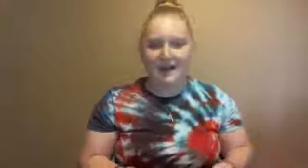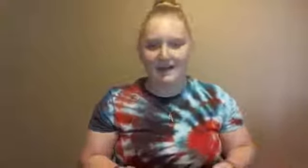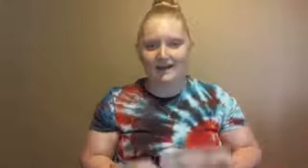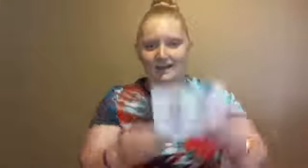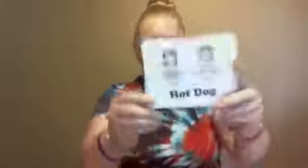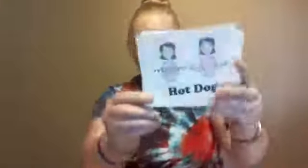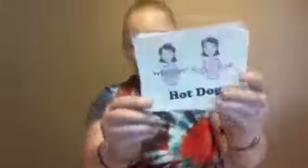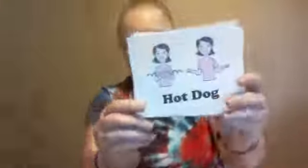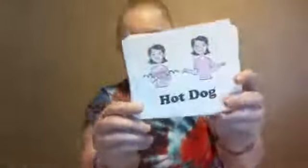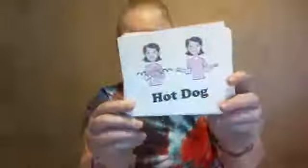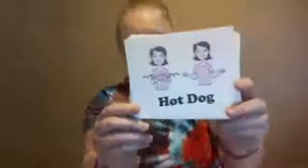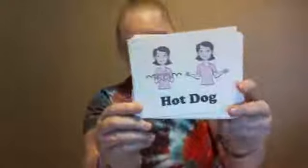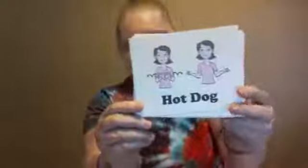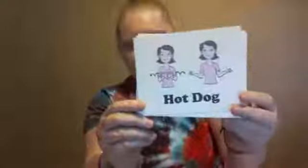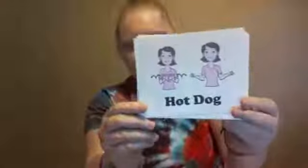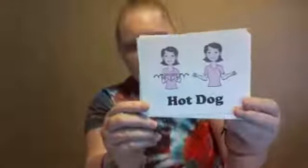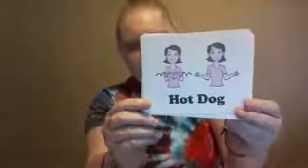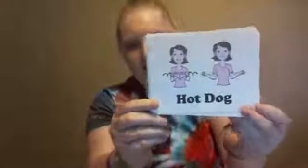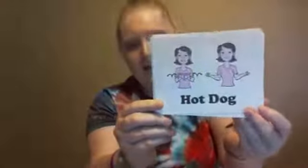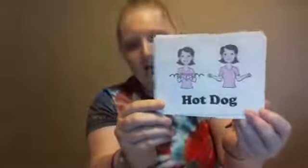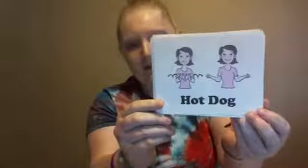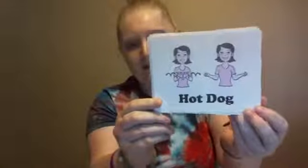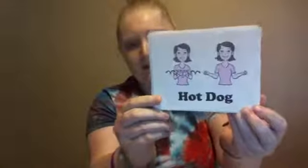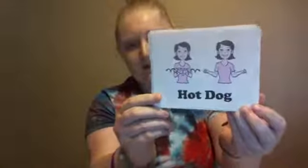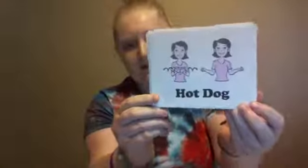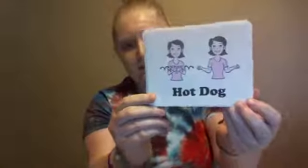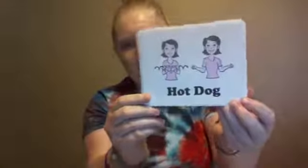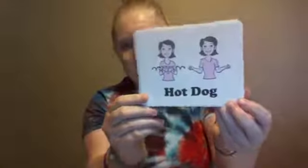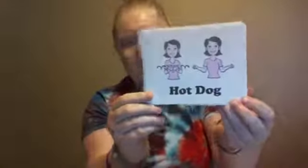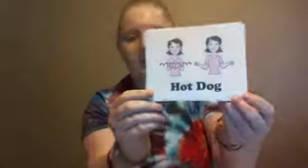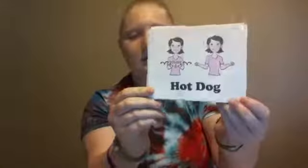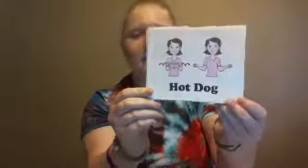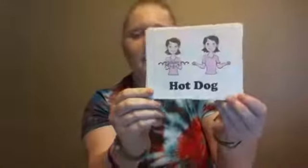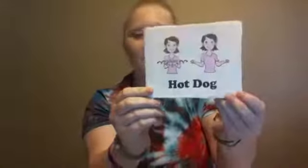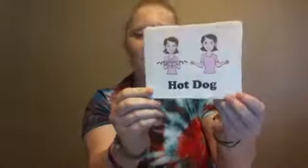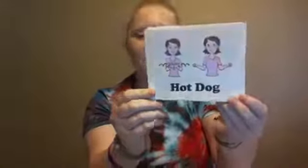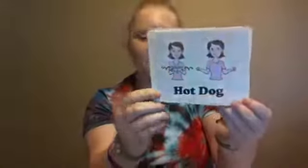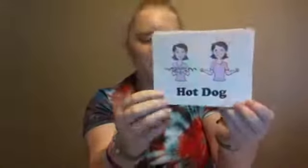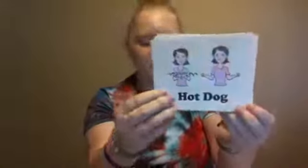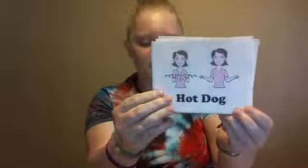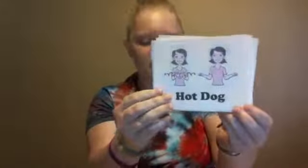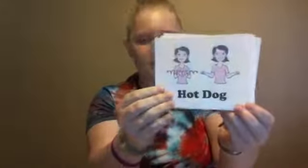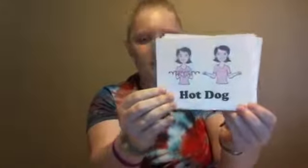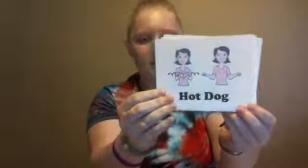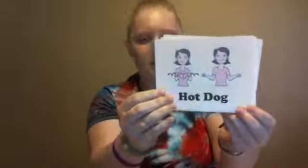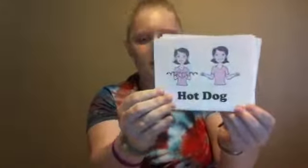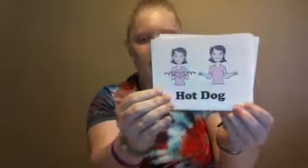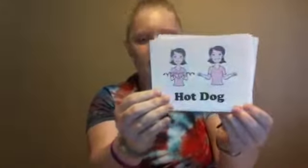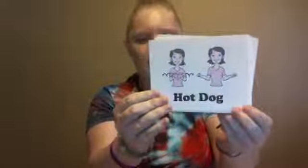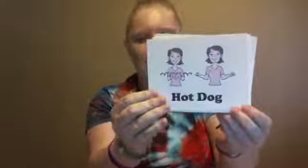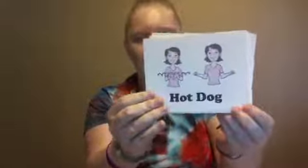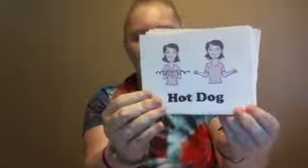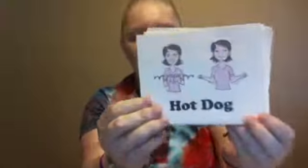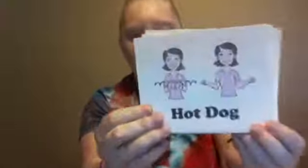Okay, let's see. Hot dog. Hot dogs are good. Okay, so for